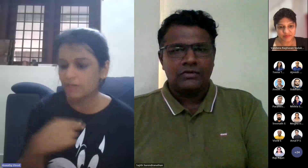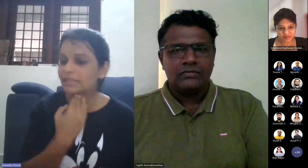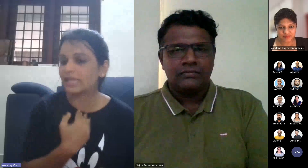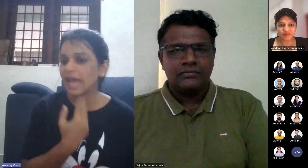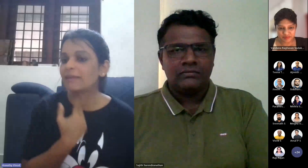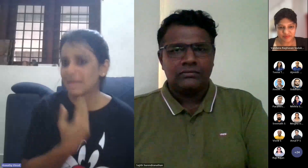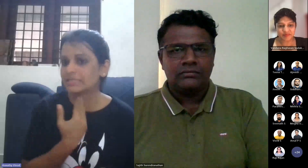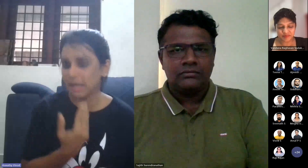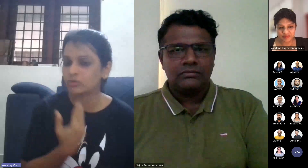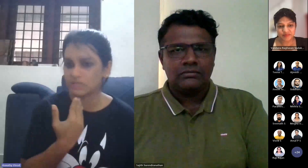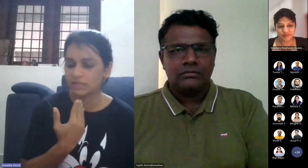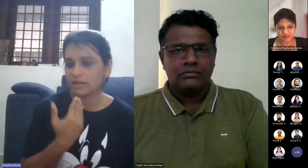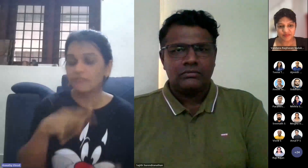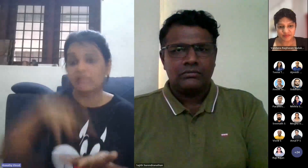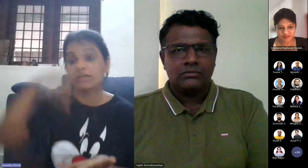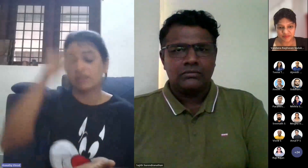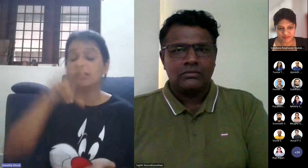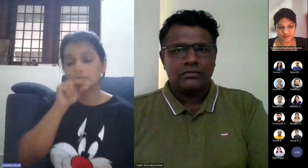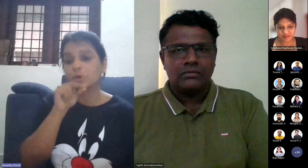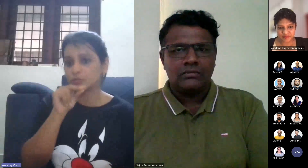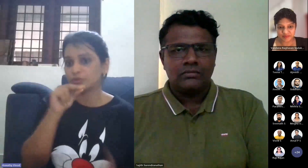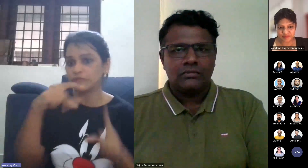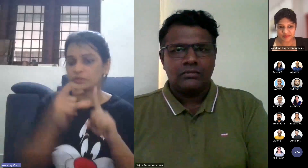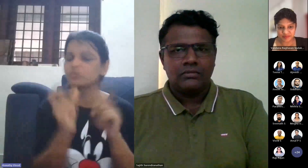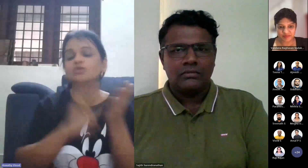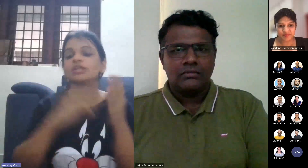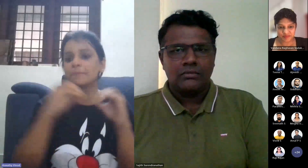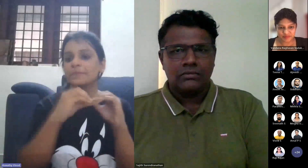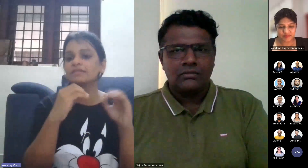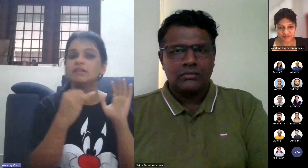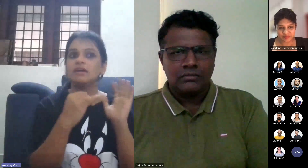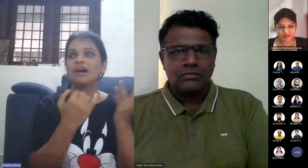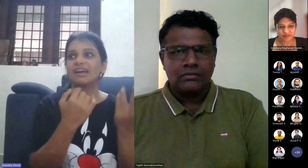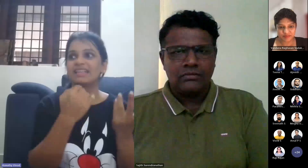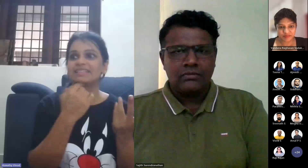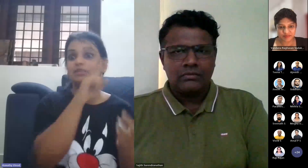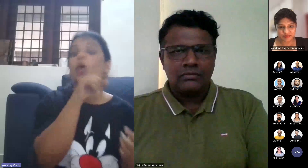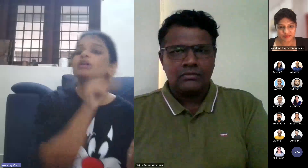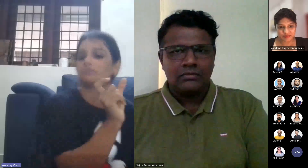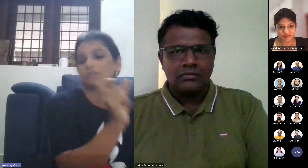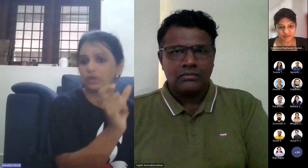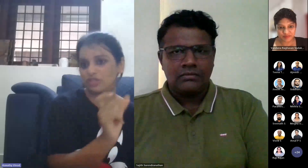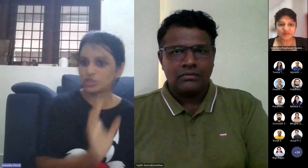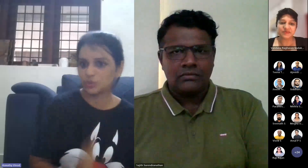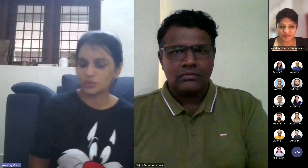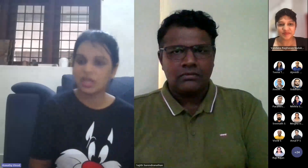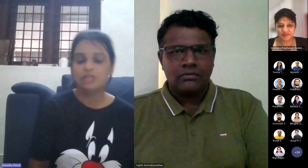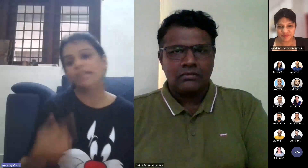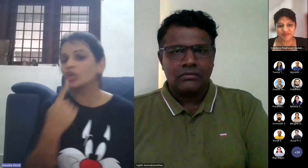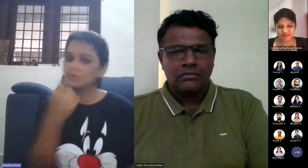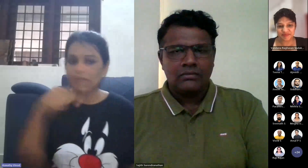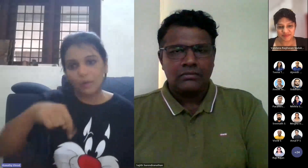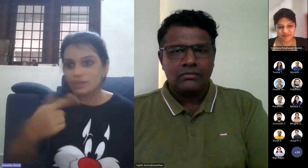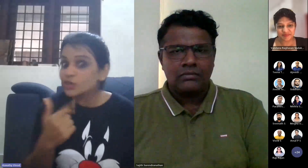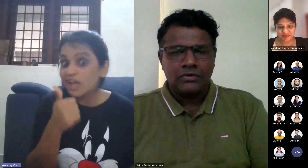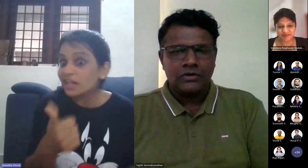to speak, but they can make sounds, and if they learn, it is possible for them to speak. So dumb is a wrong terminology to use. So